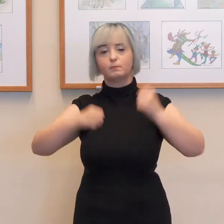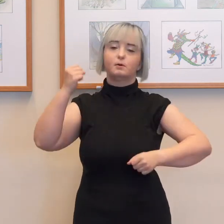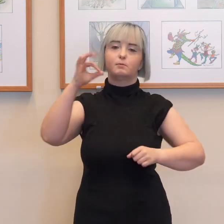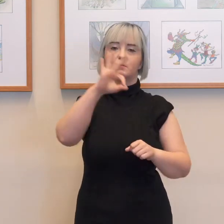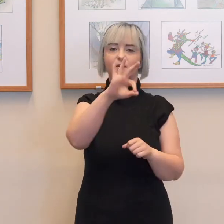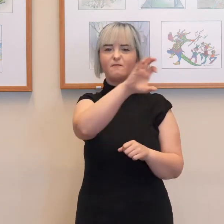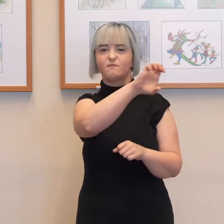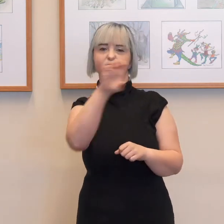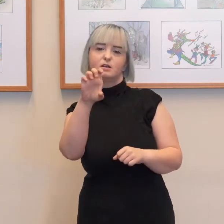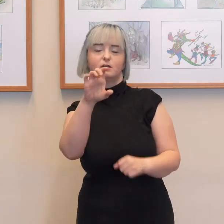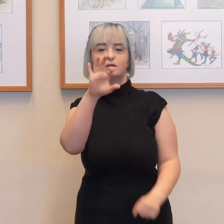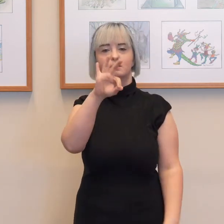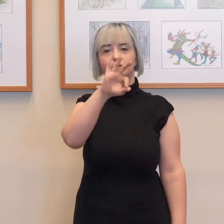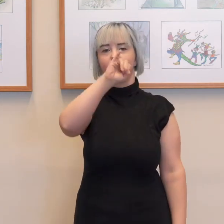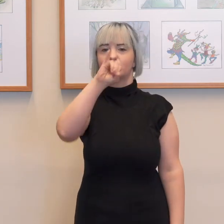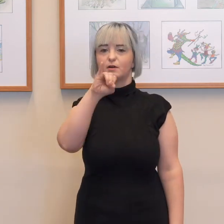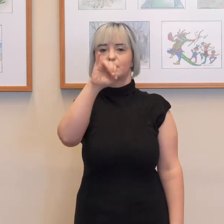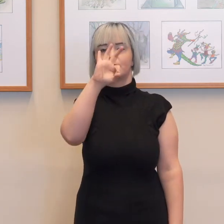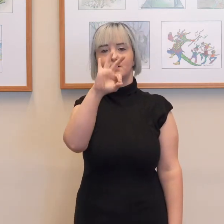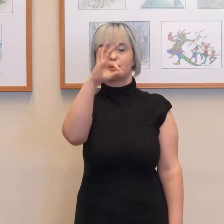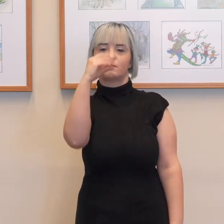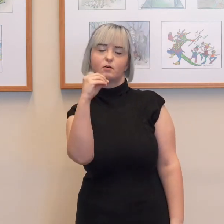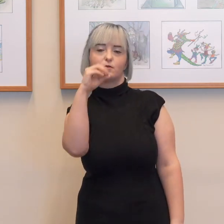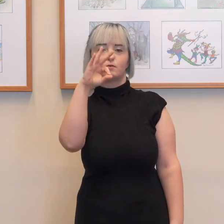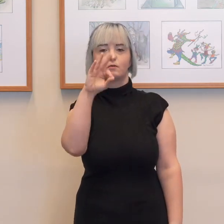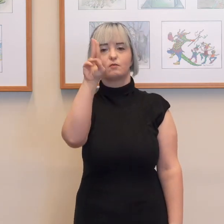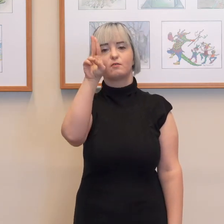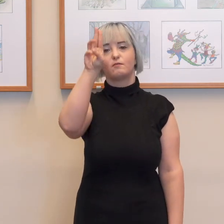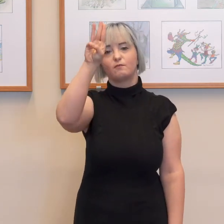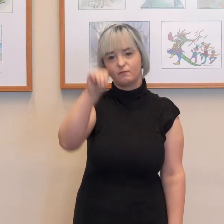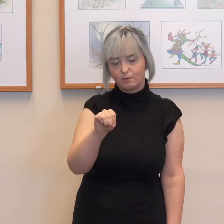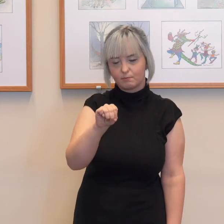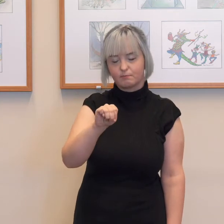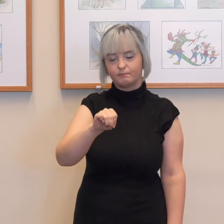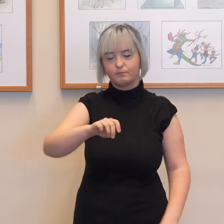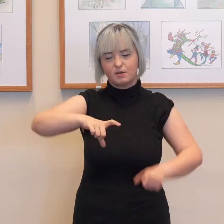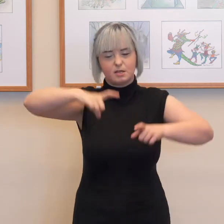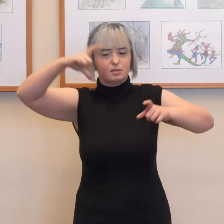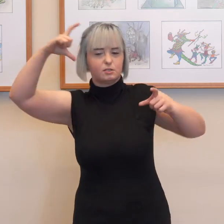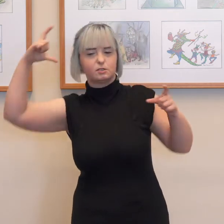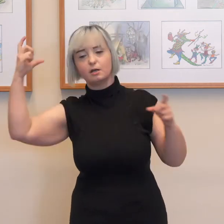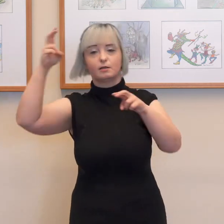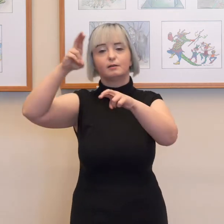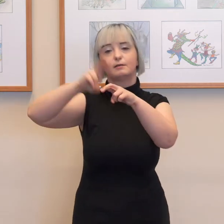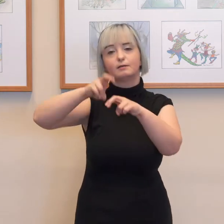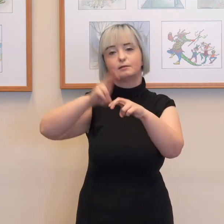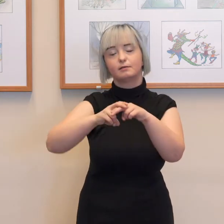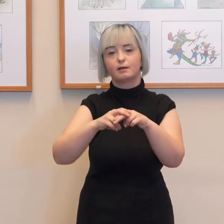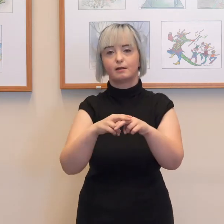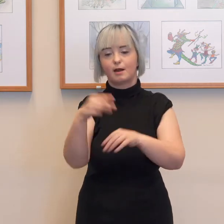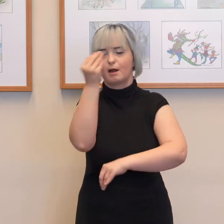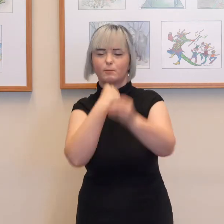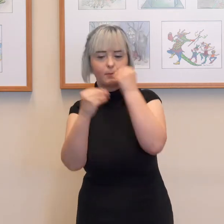of the giant. "Fee, fi, fo, fum," he said, and he sat down for his